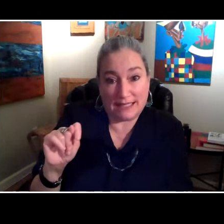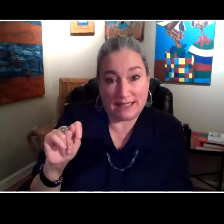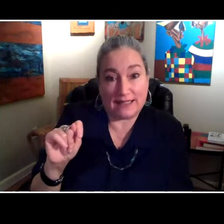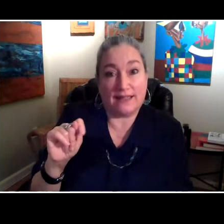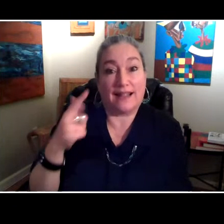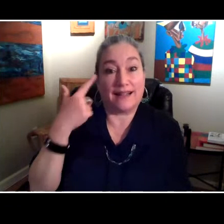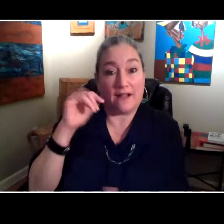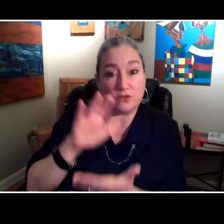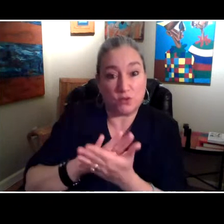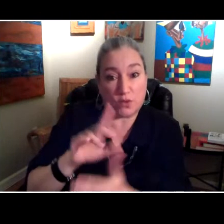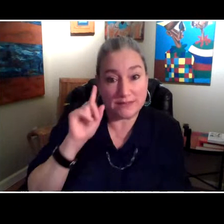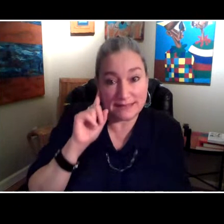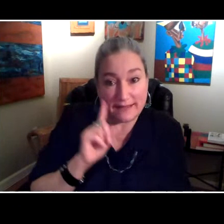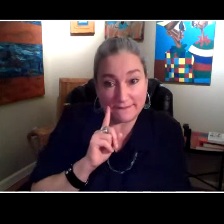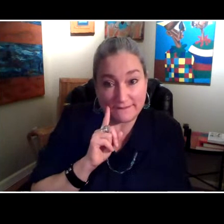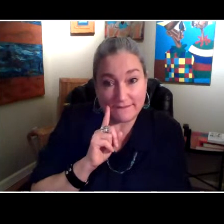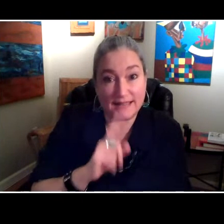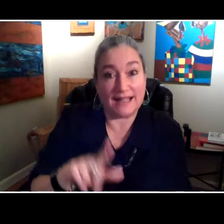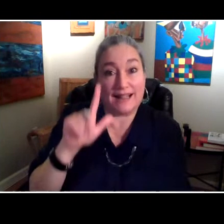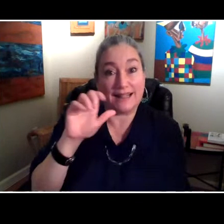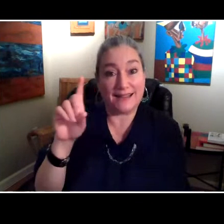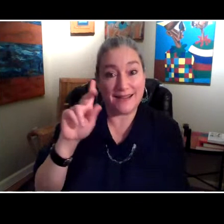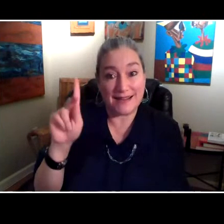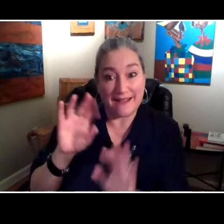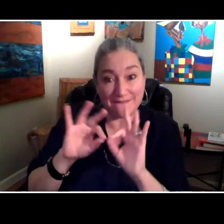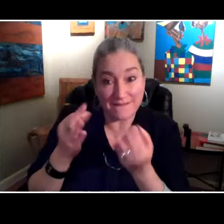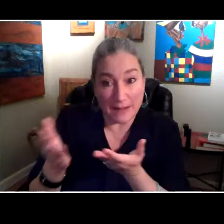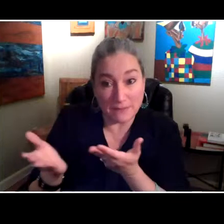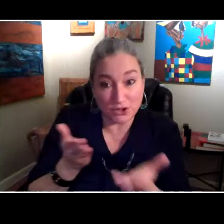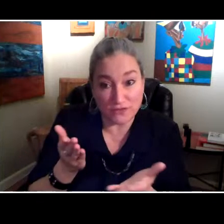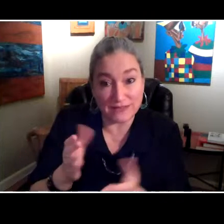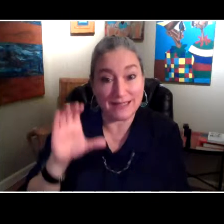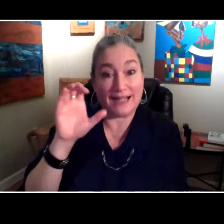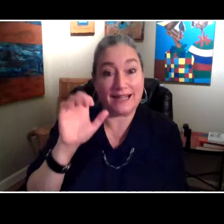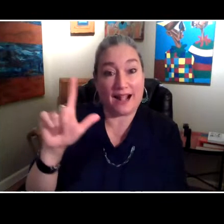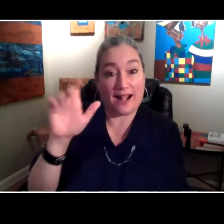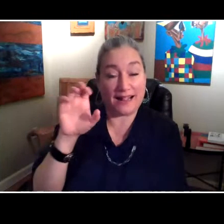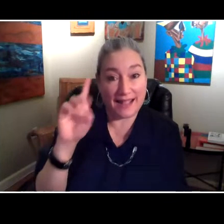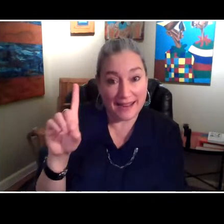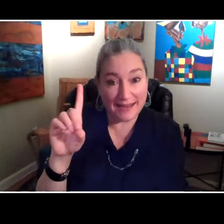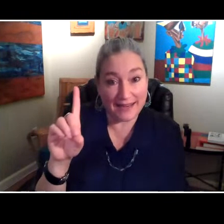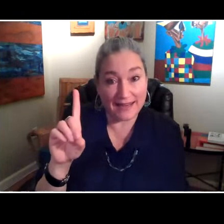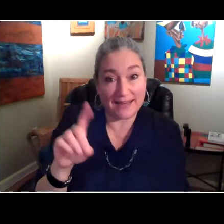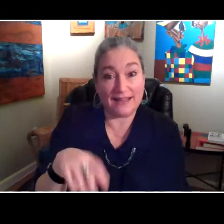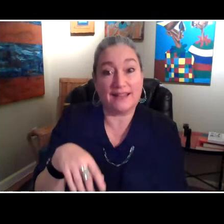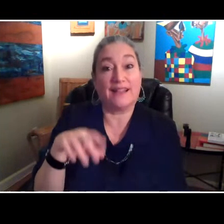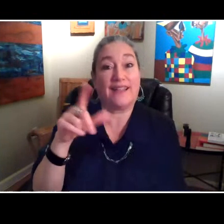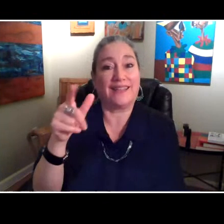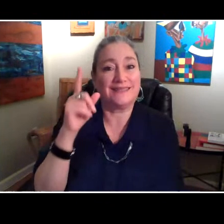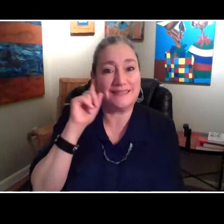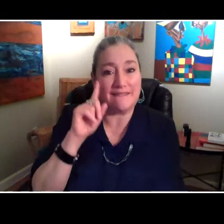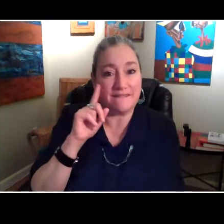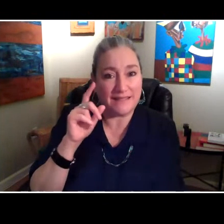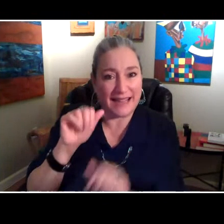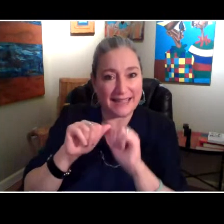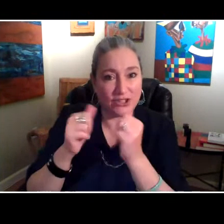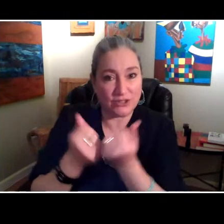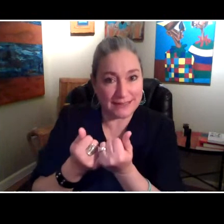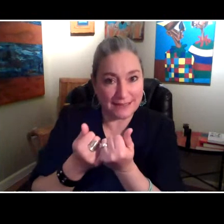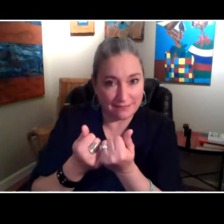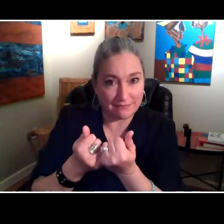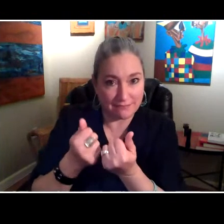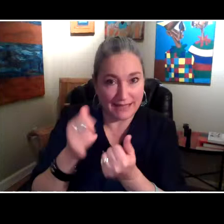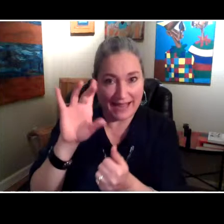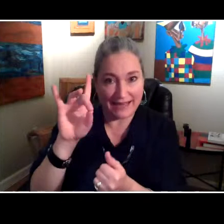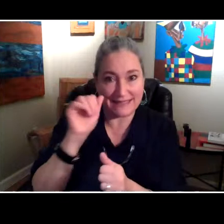formally work with the CDE, Deaf and Hard of Hearing Unit, California Schools for the Deaf, Lead